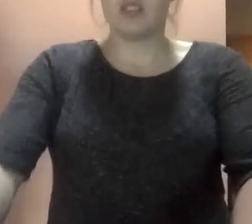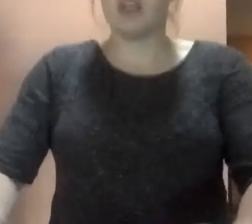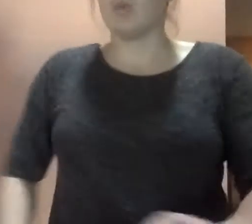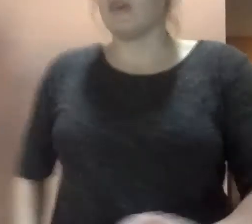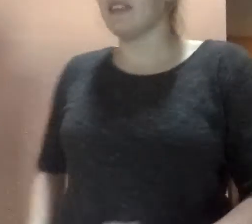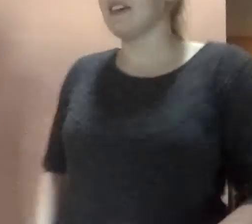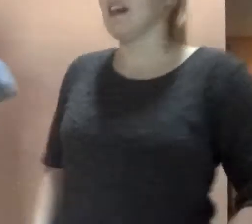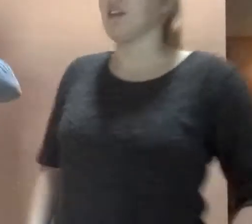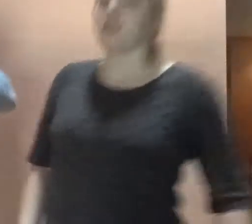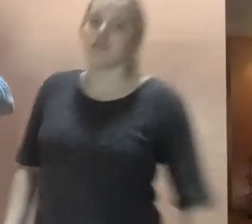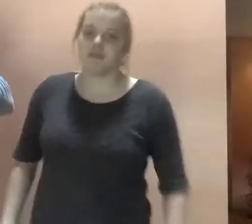It's called What the Health.